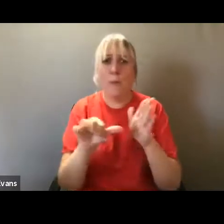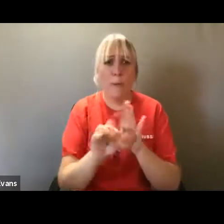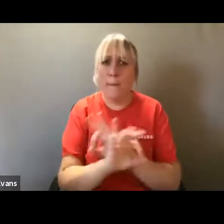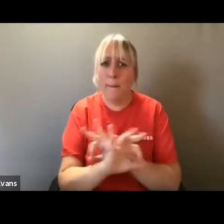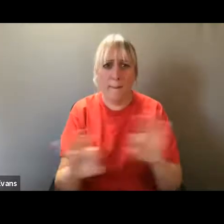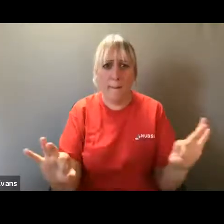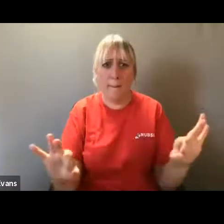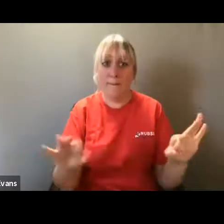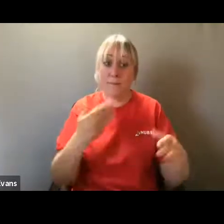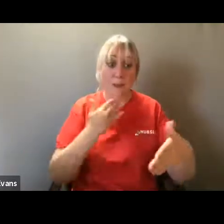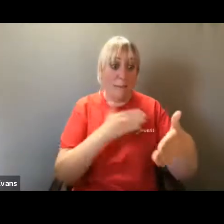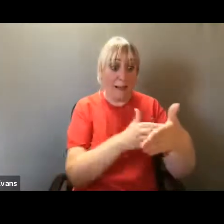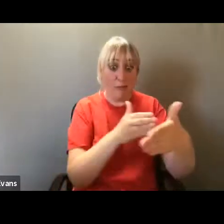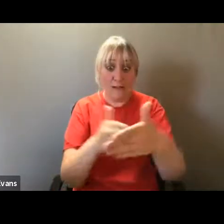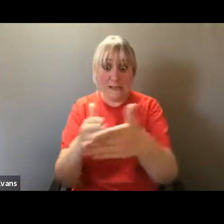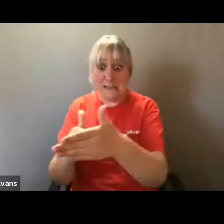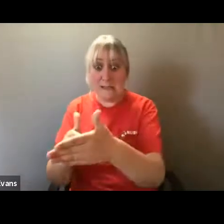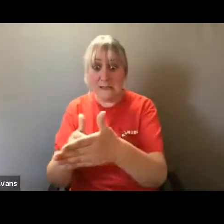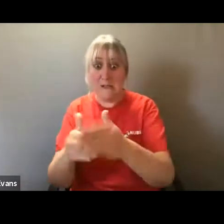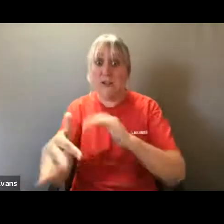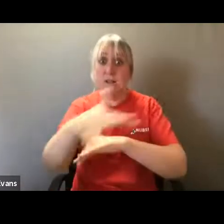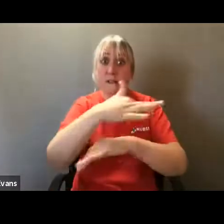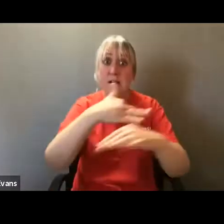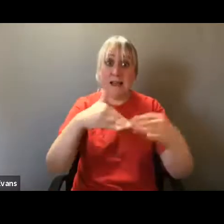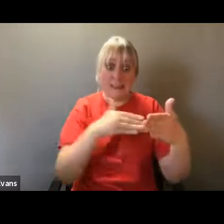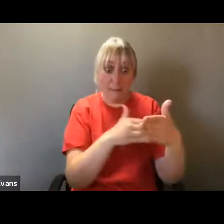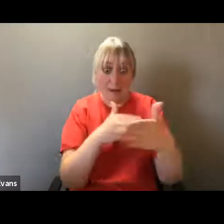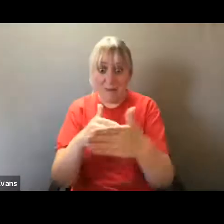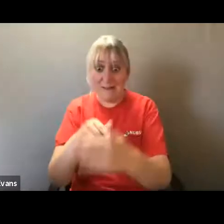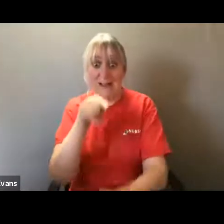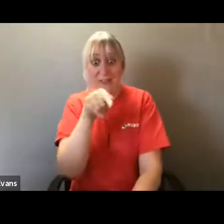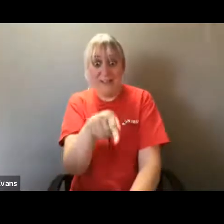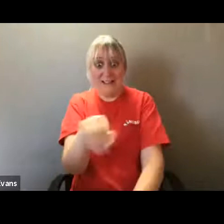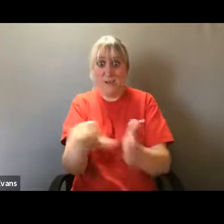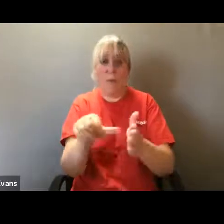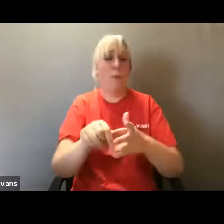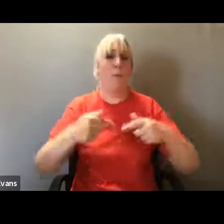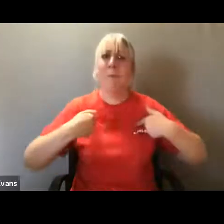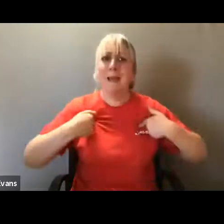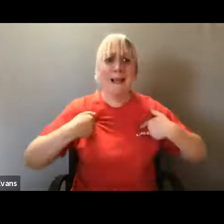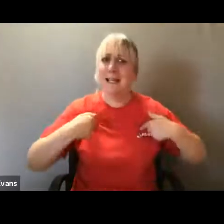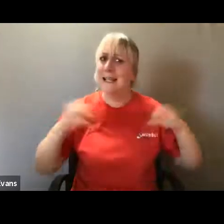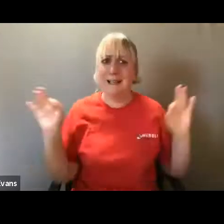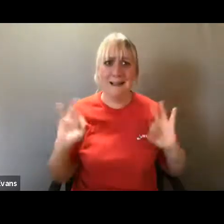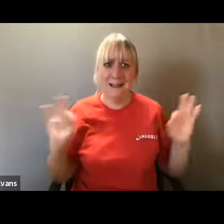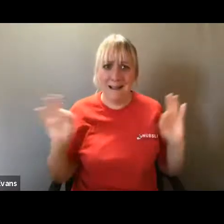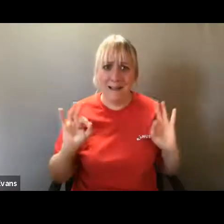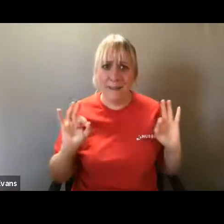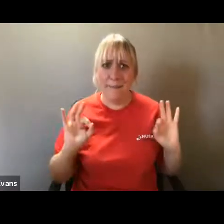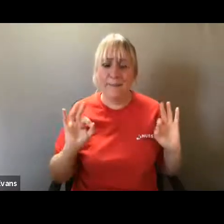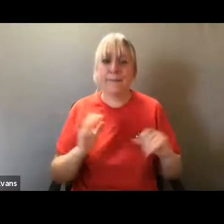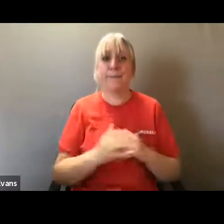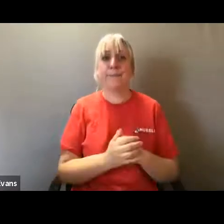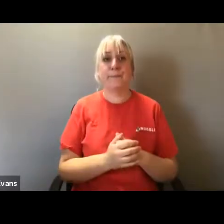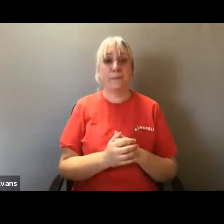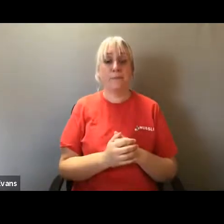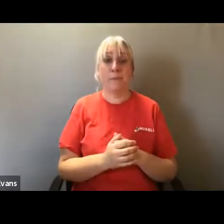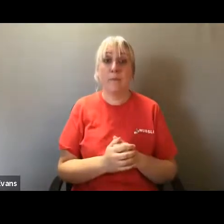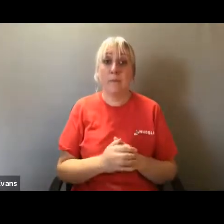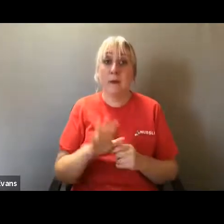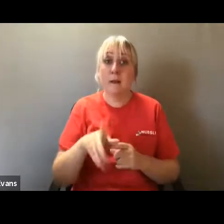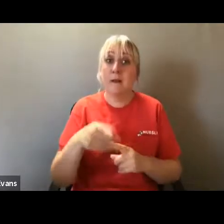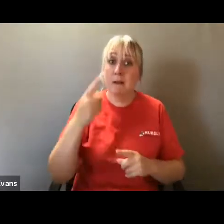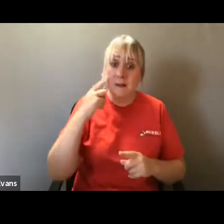looking at all the other liberation movements and the liberation struggles, none of them can be effective